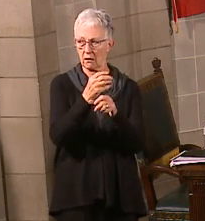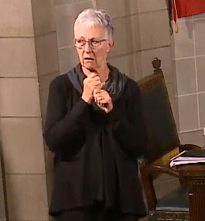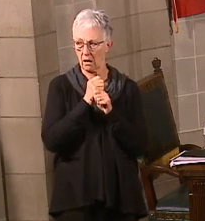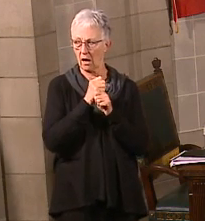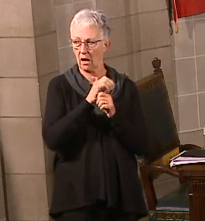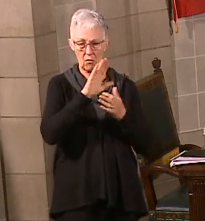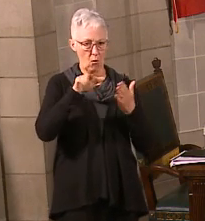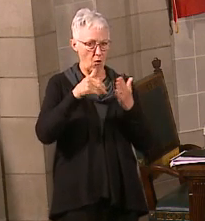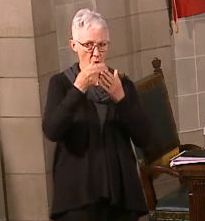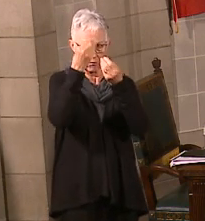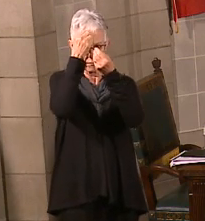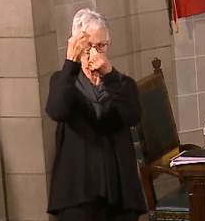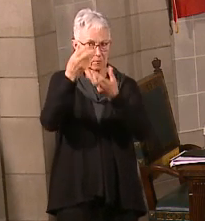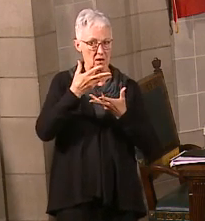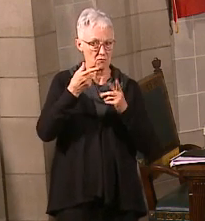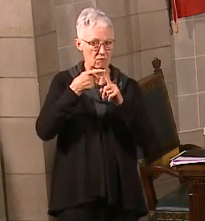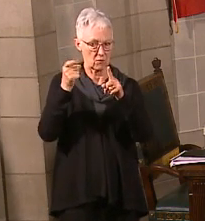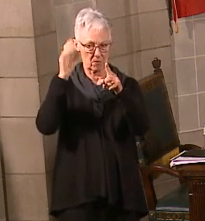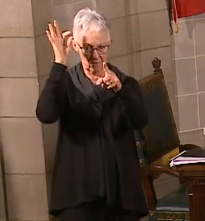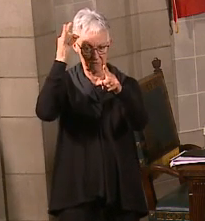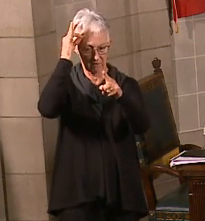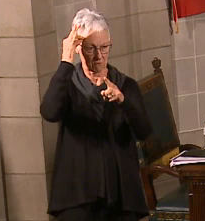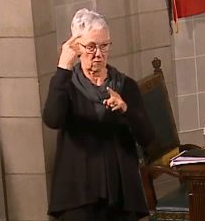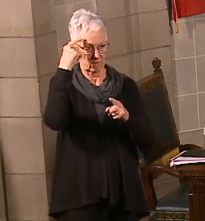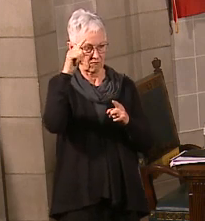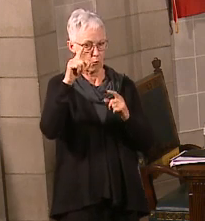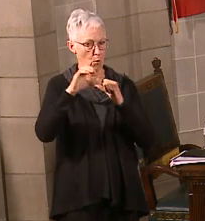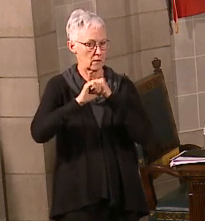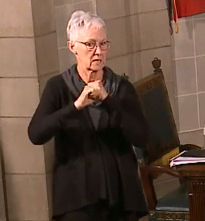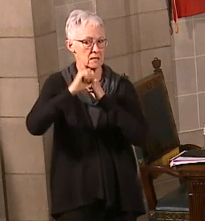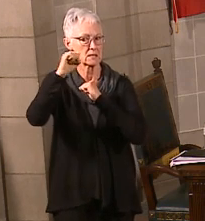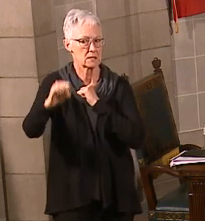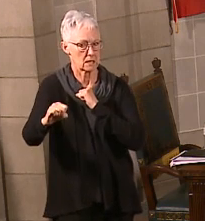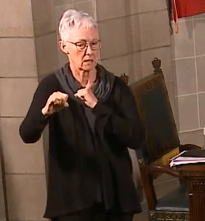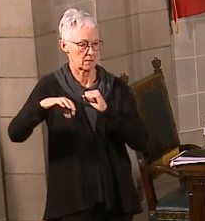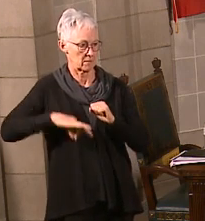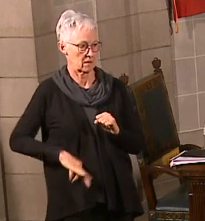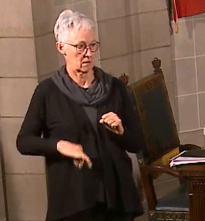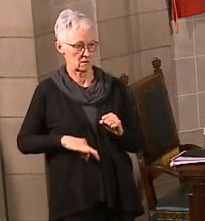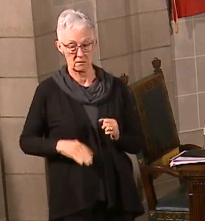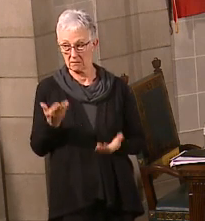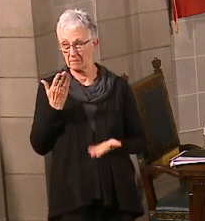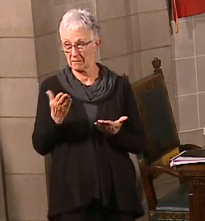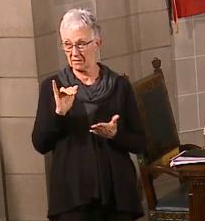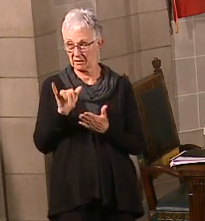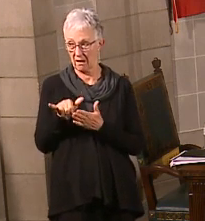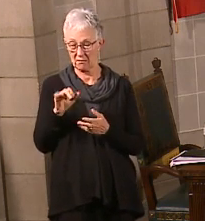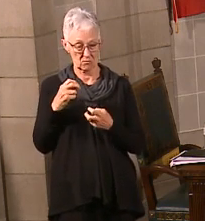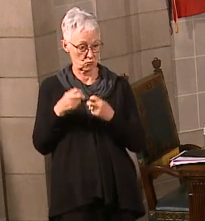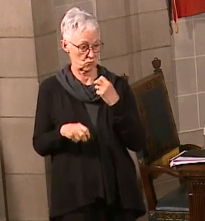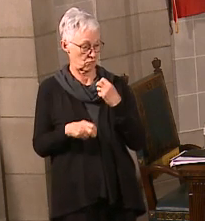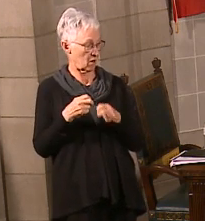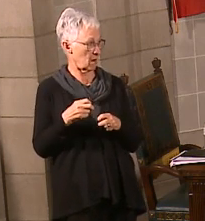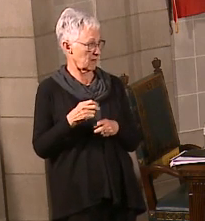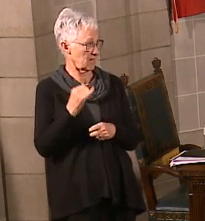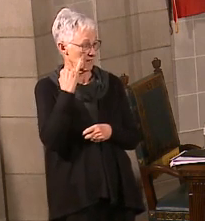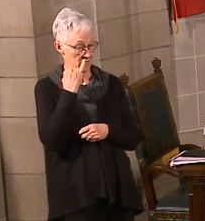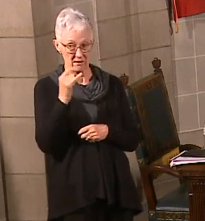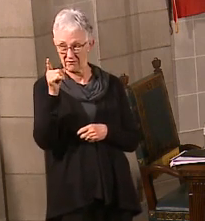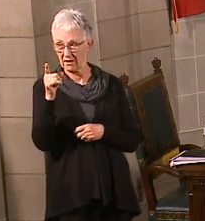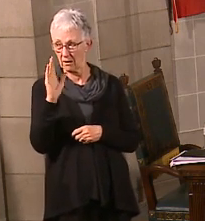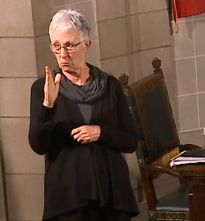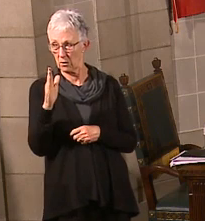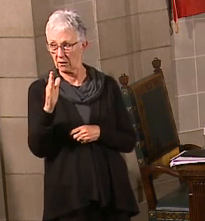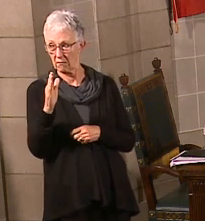extended benefits yet, the extra 13 weeks, and so it may be that. But if they would reach out, send me the names,